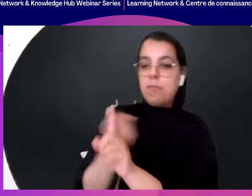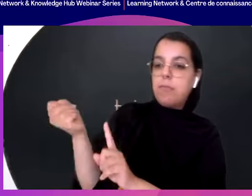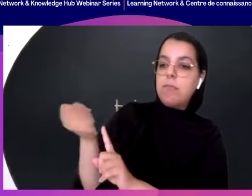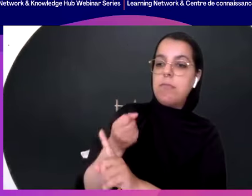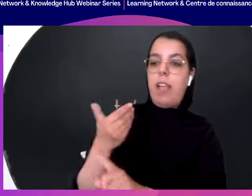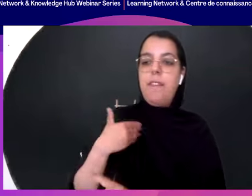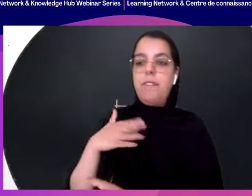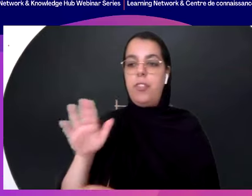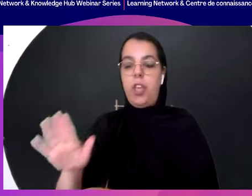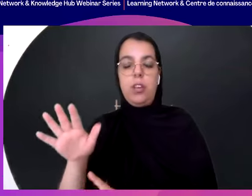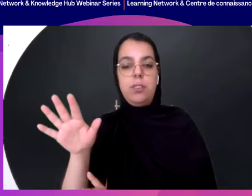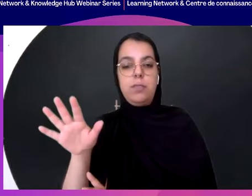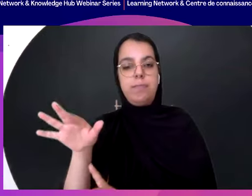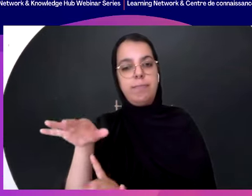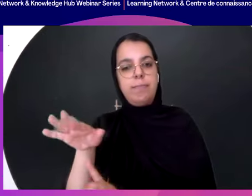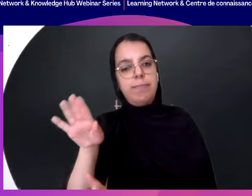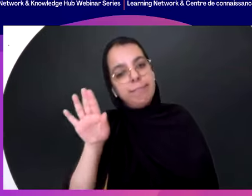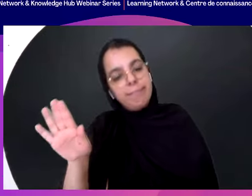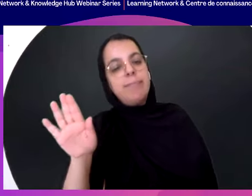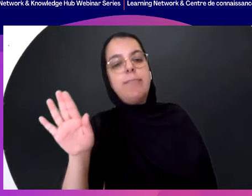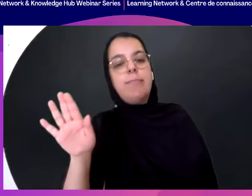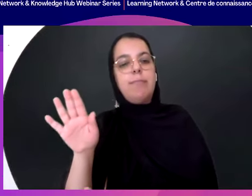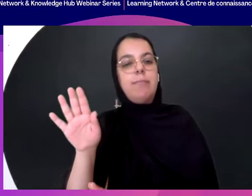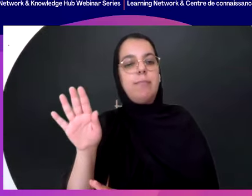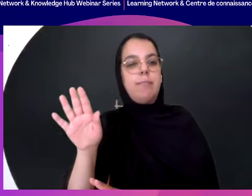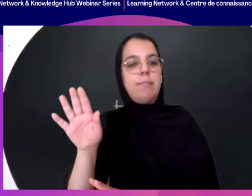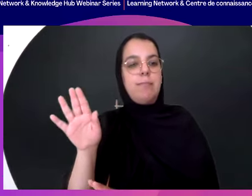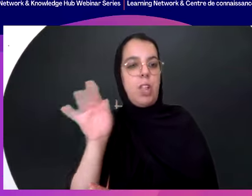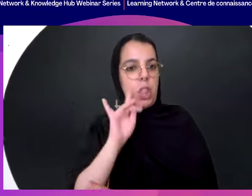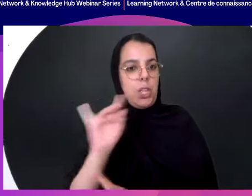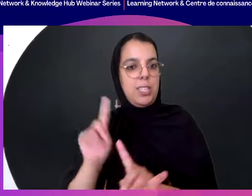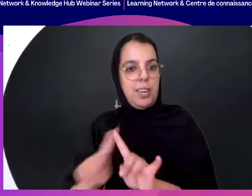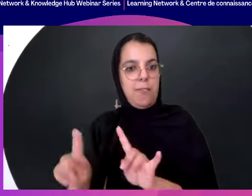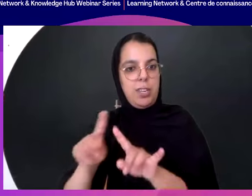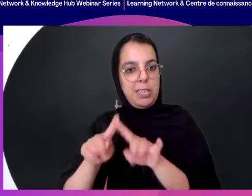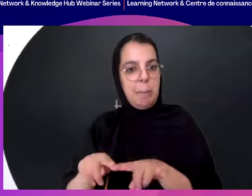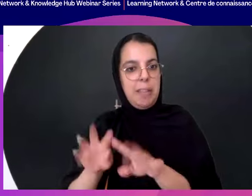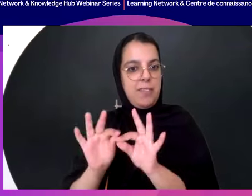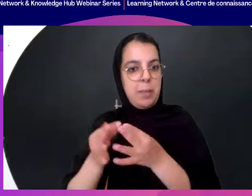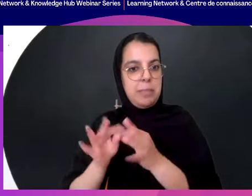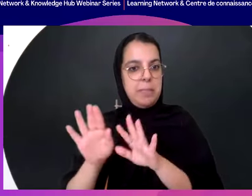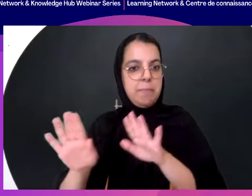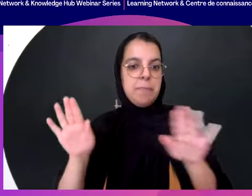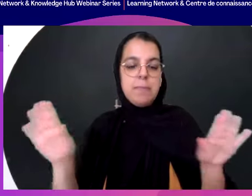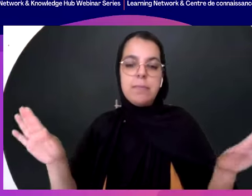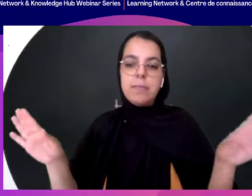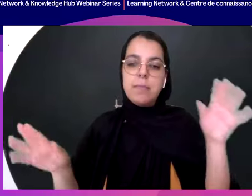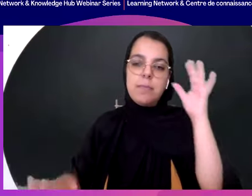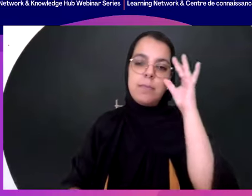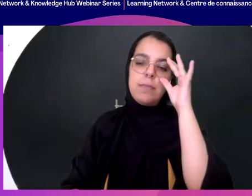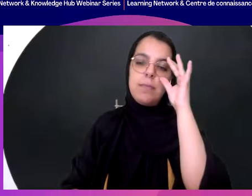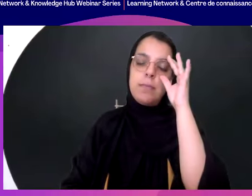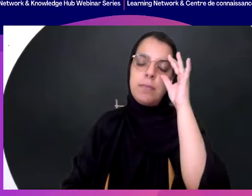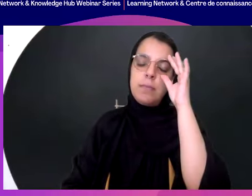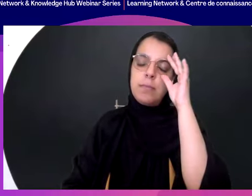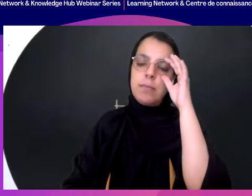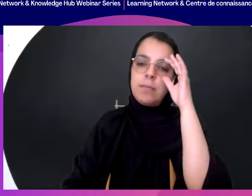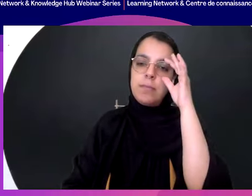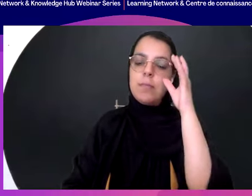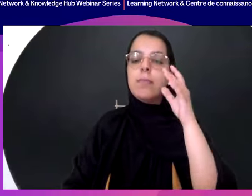outcomes, that are going to have different outcomes at the family level, in perhaps even,